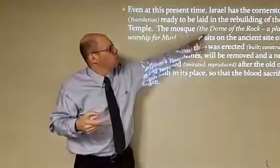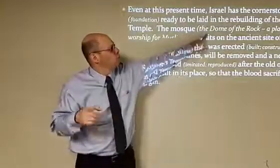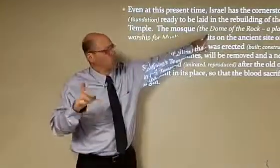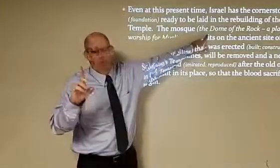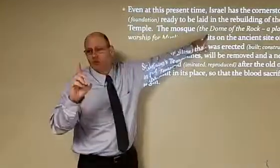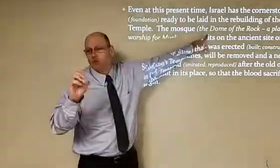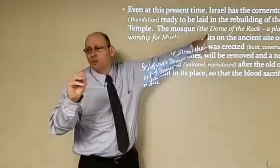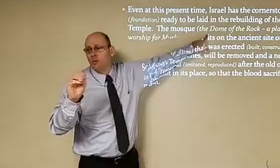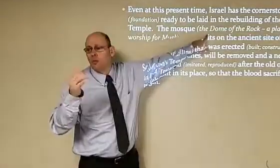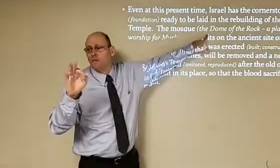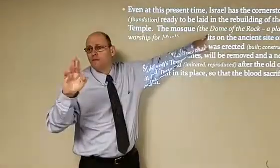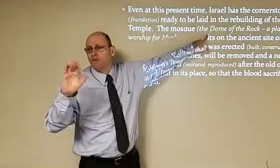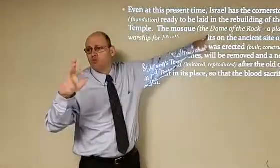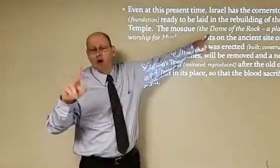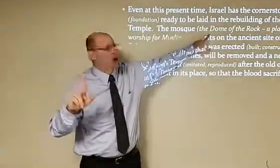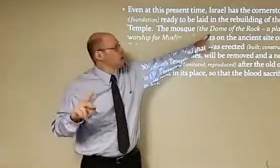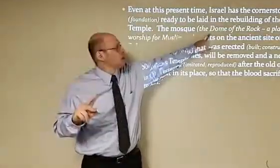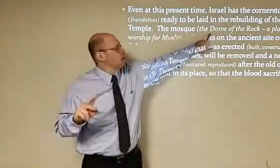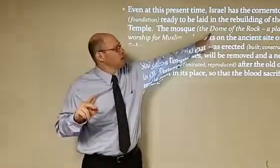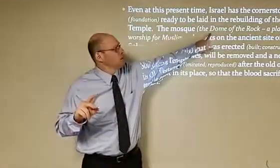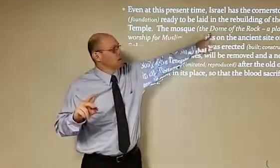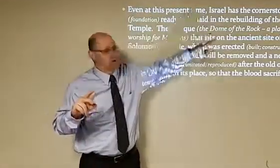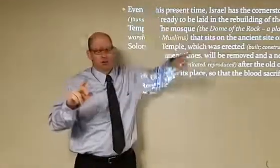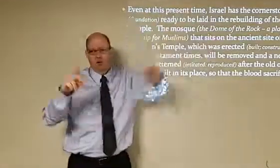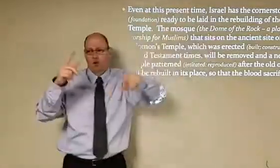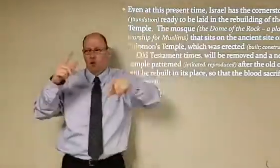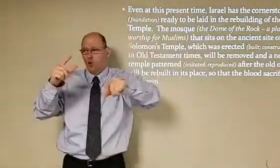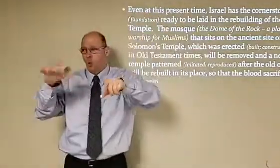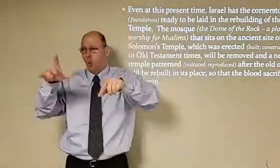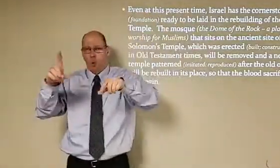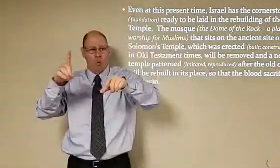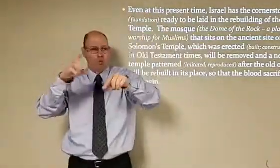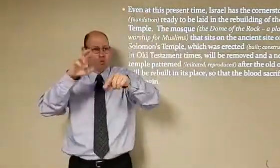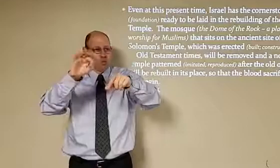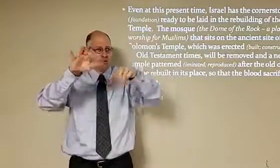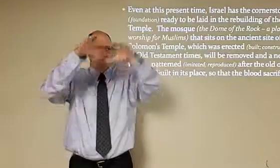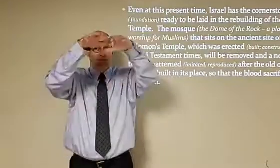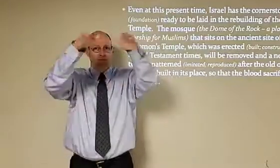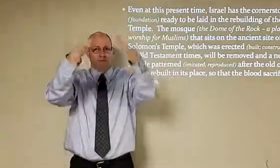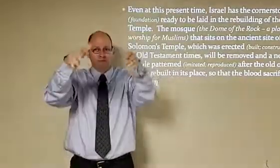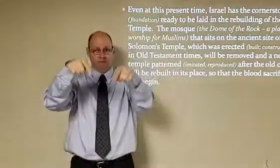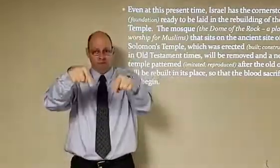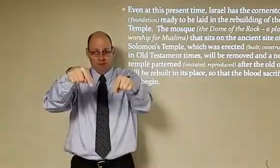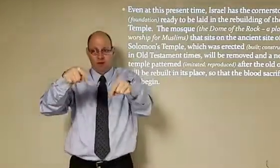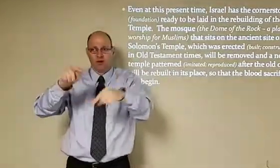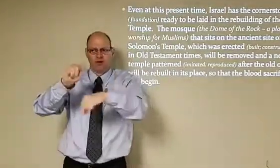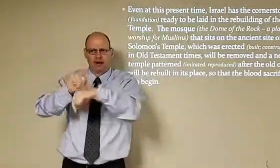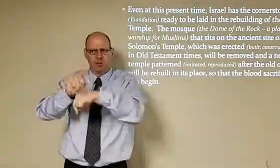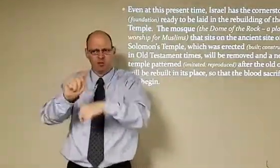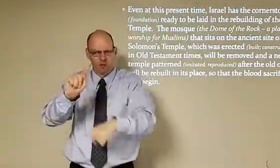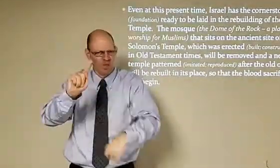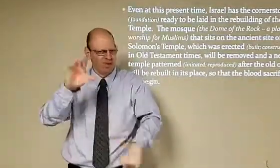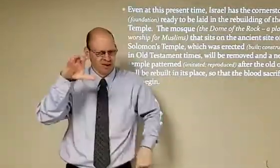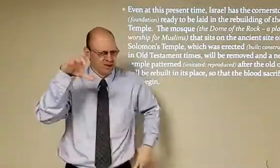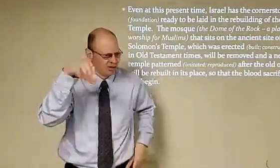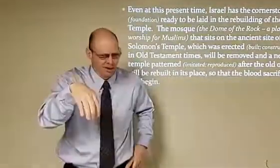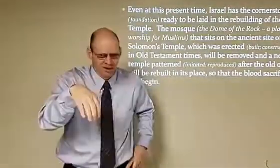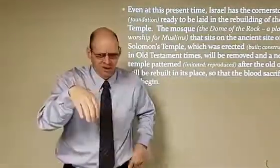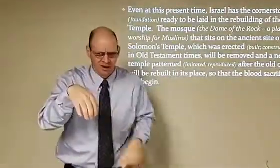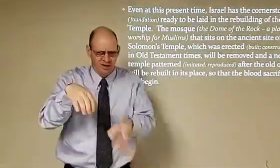So the mosque, or it's called Dome of the Rock, that's where the Muslims worship. And